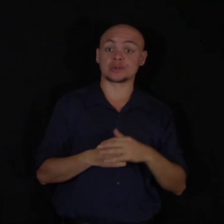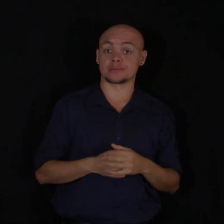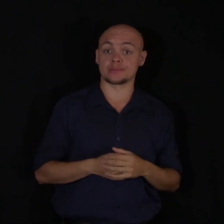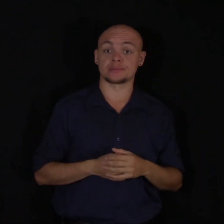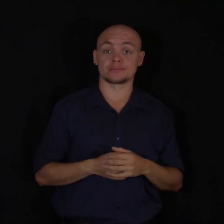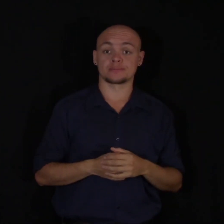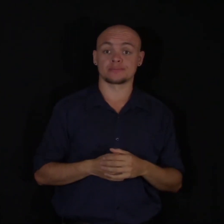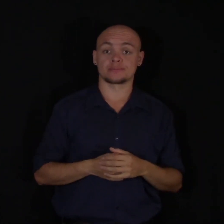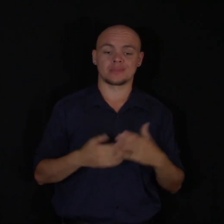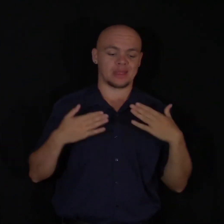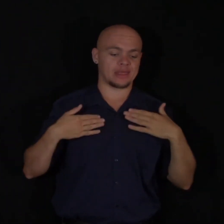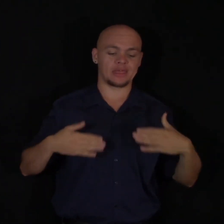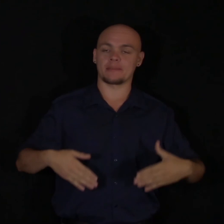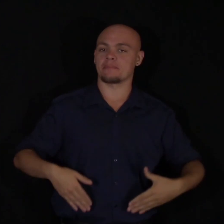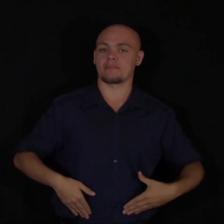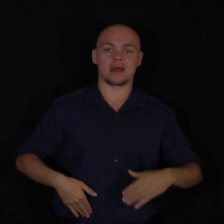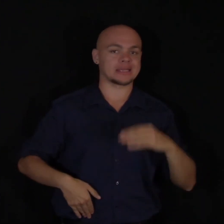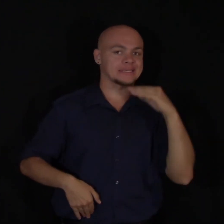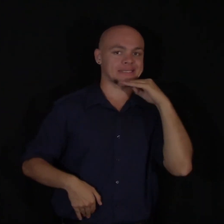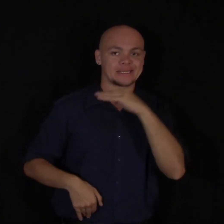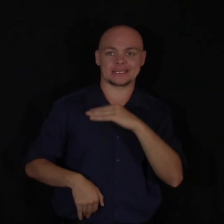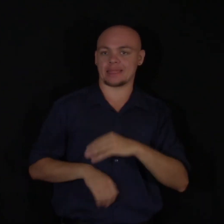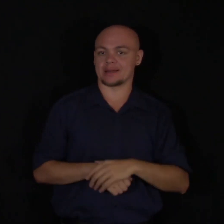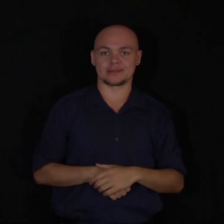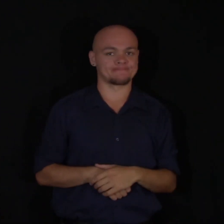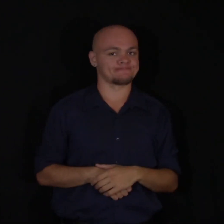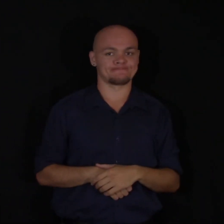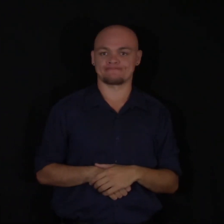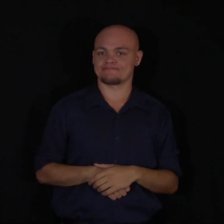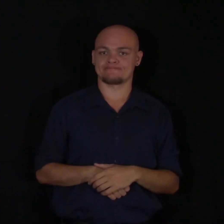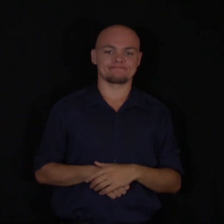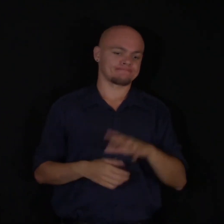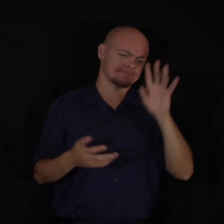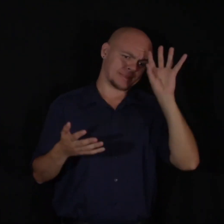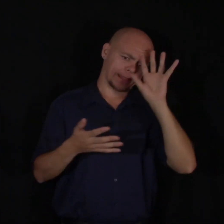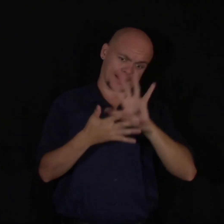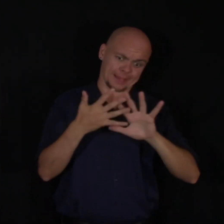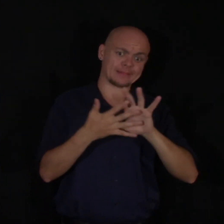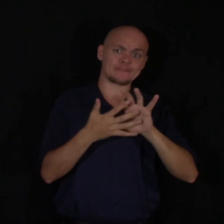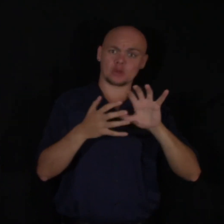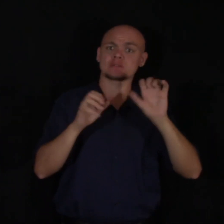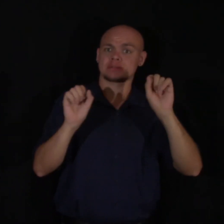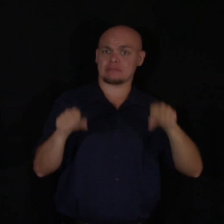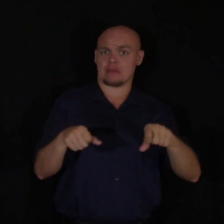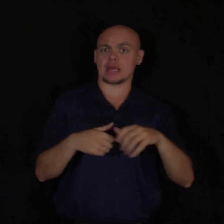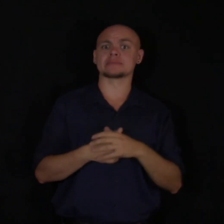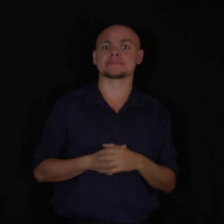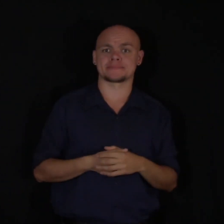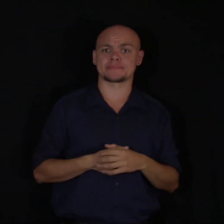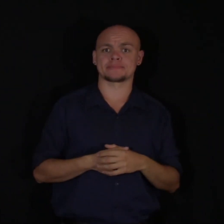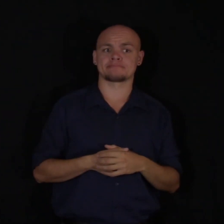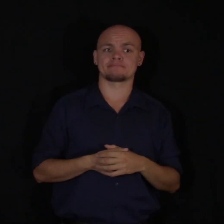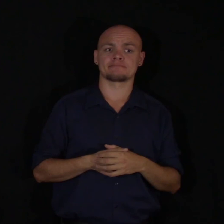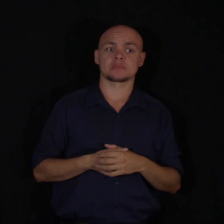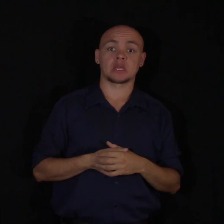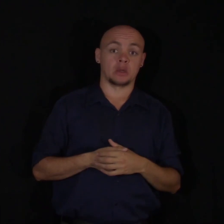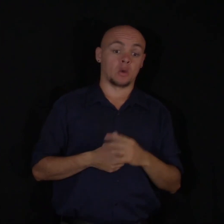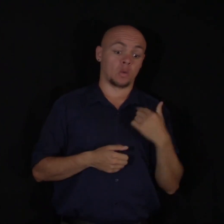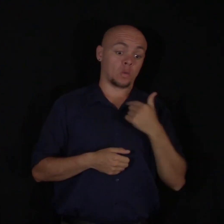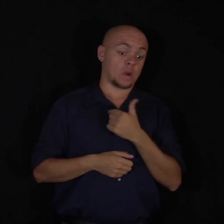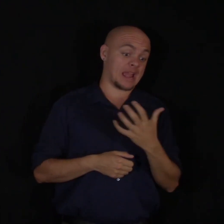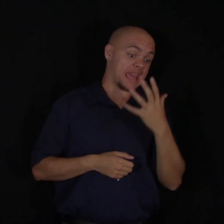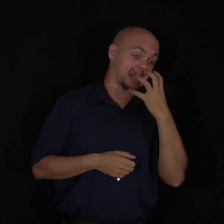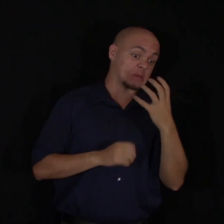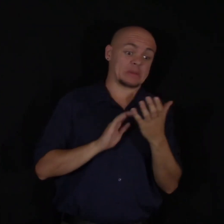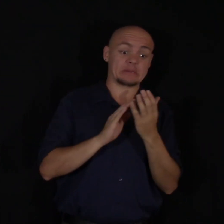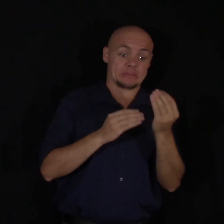The body doesn't lie. It might get confused. We might eat when we're angry. We might drink when